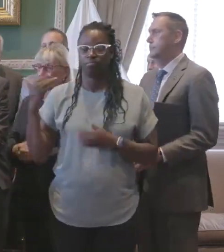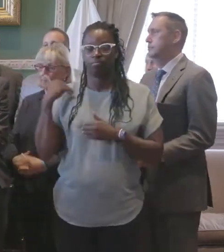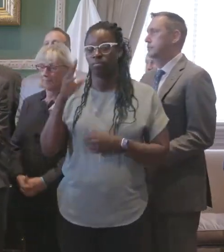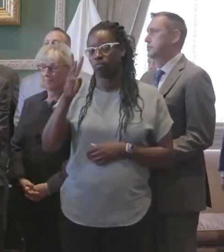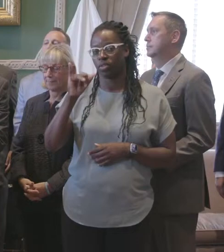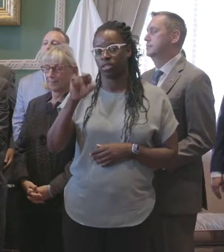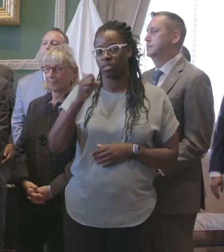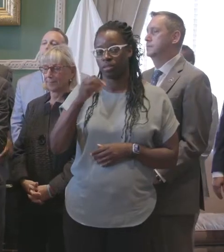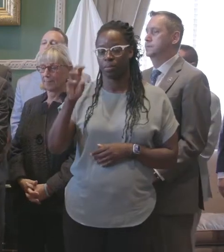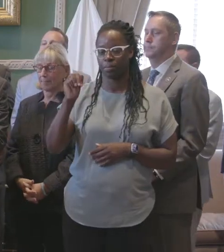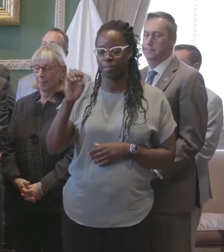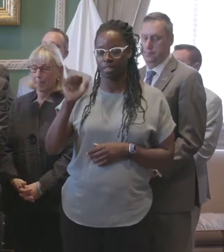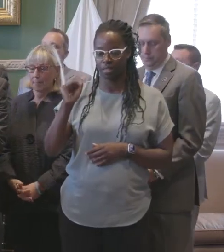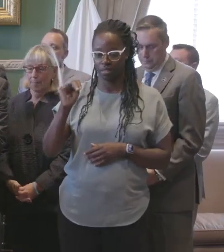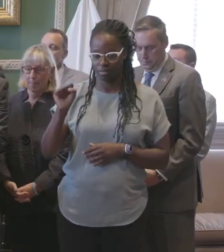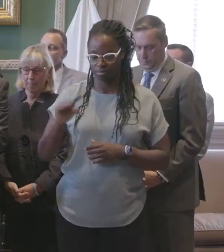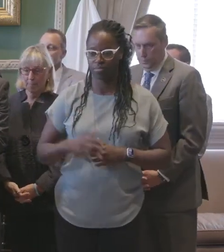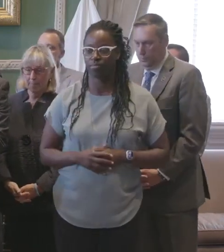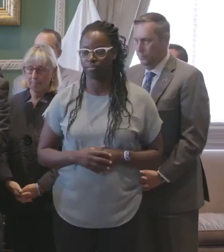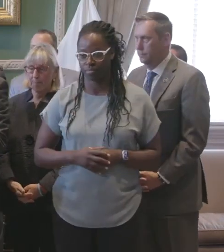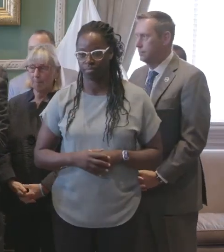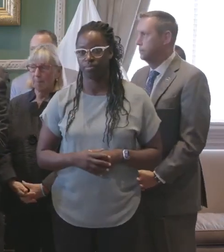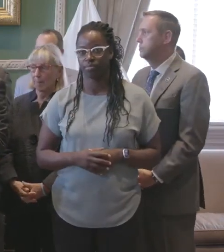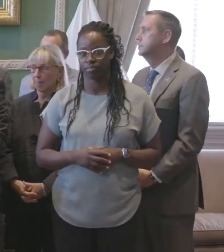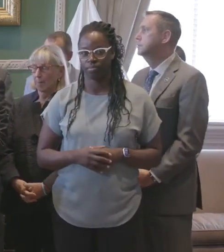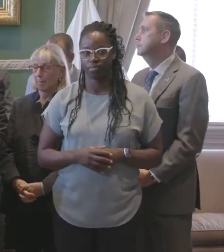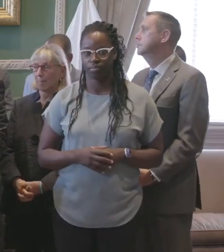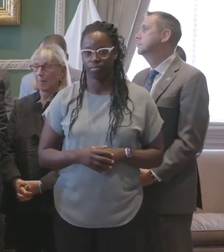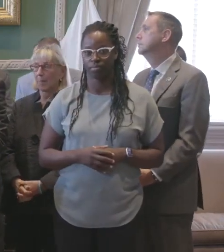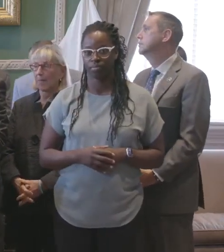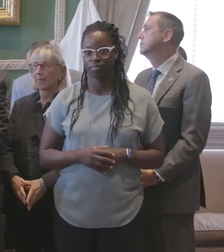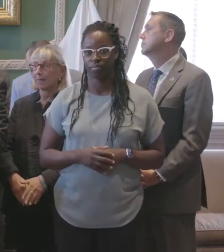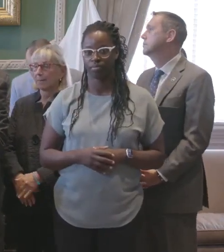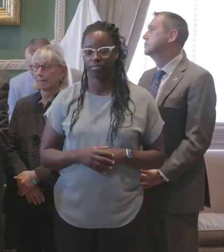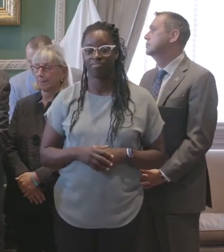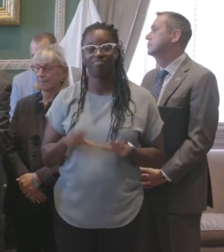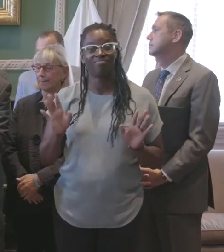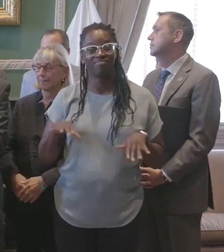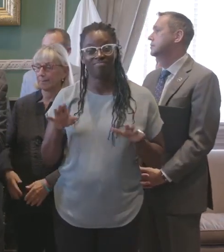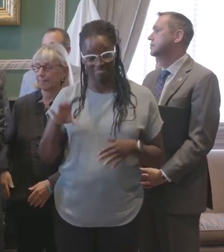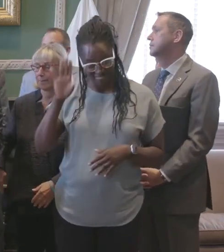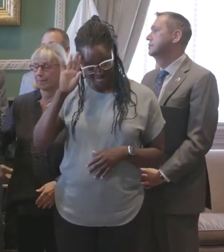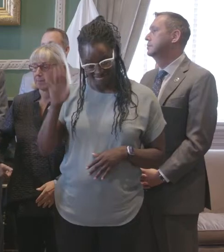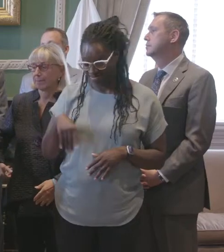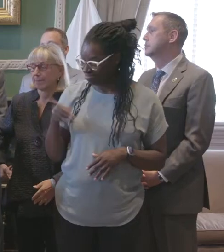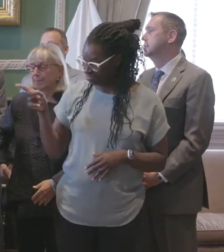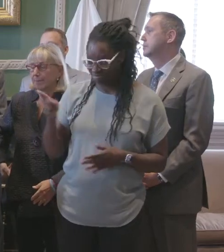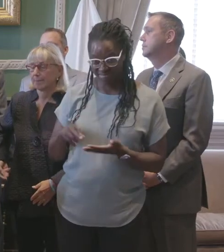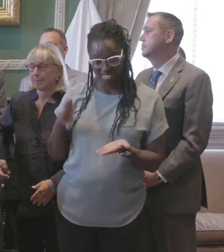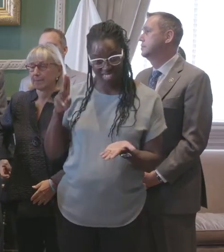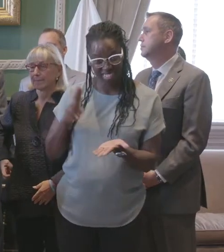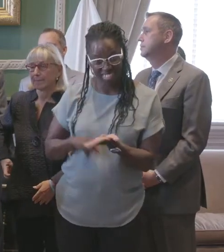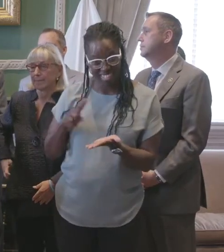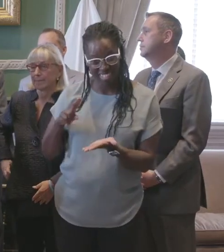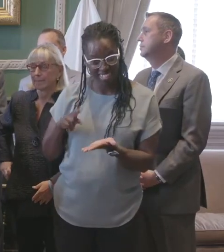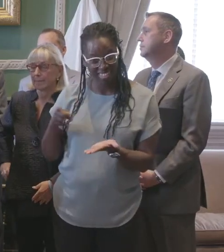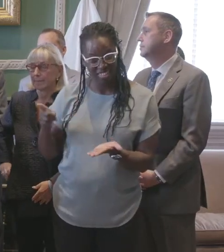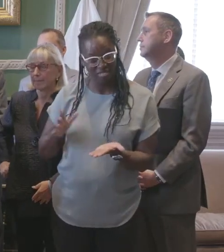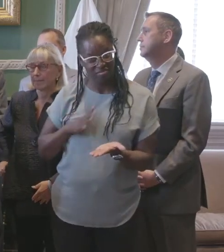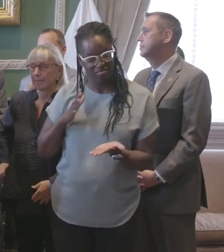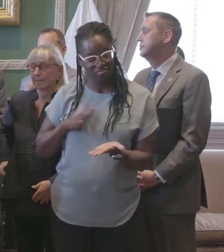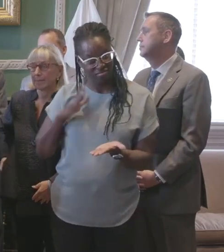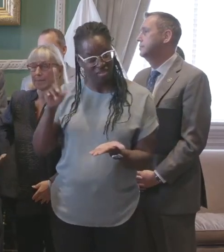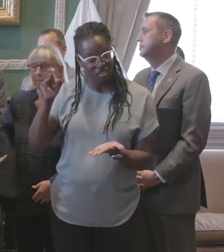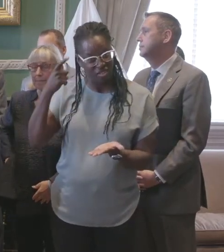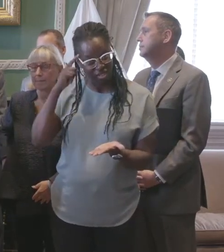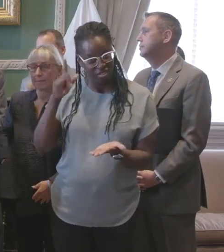You know, with the signing of the budget and the stroke of your pen, Madam Governor, we put the finishing touches on